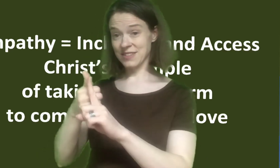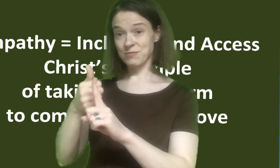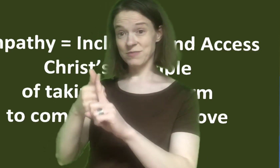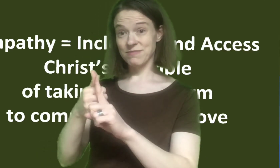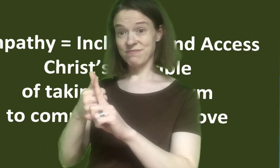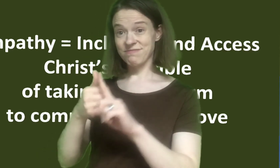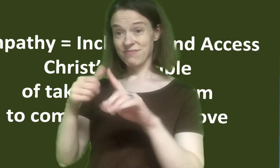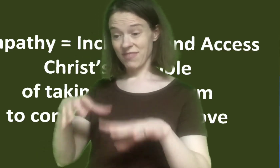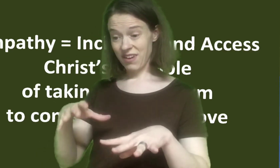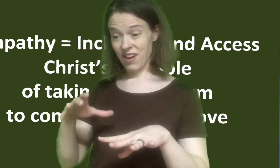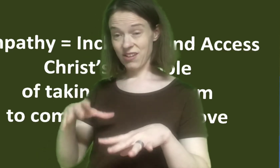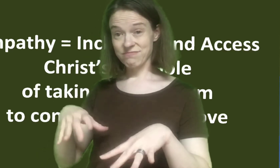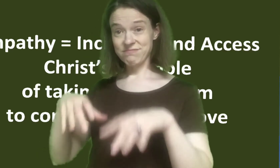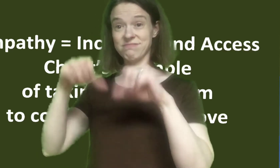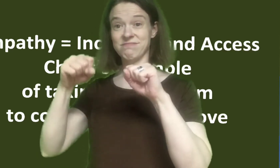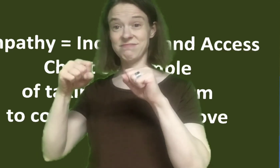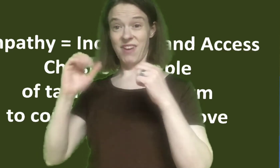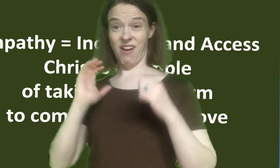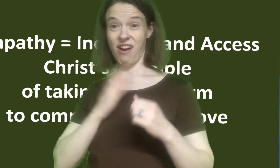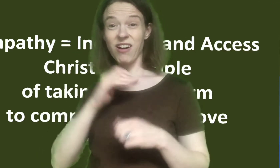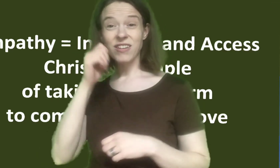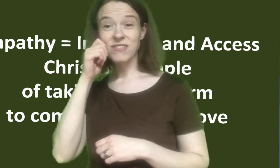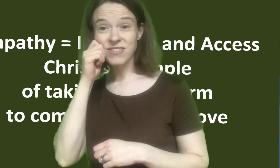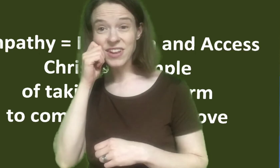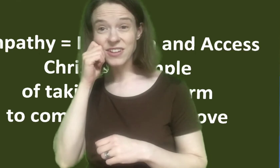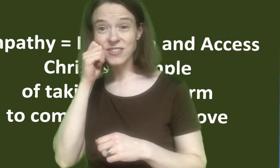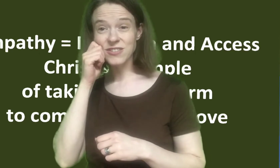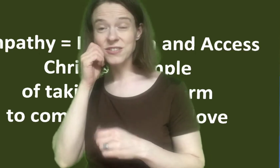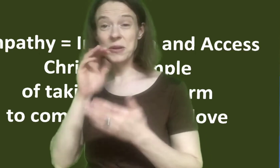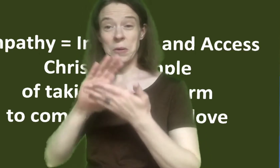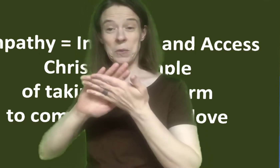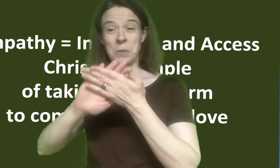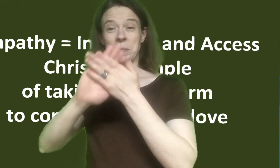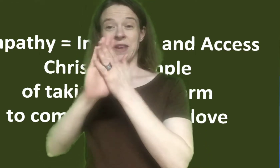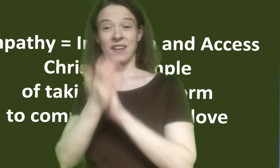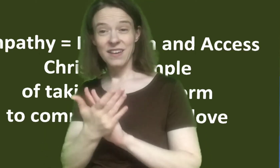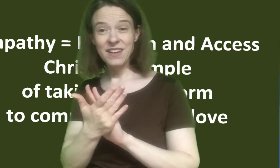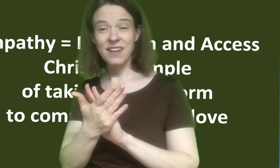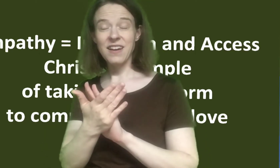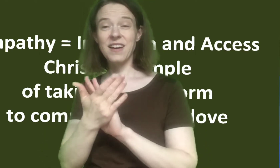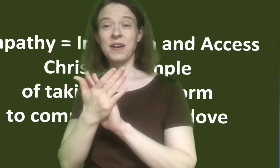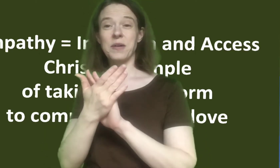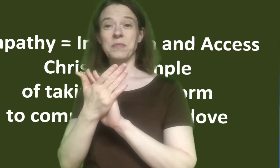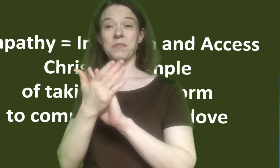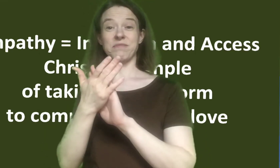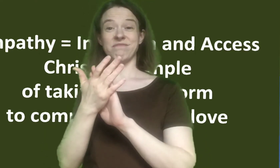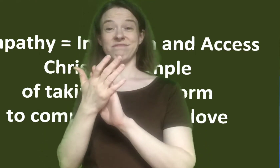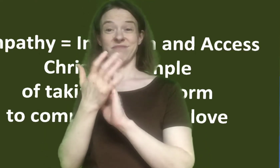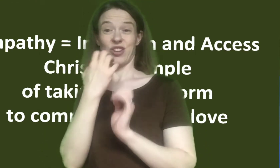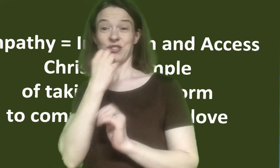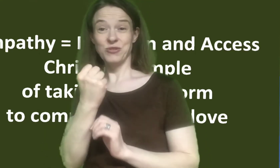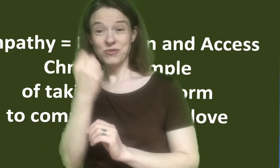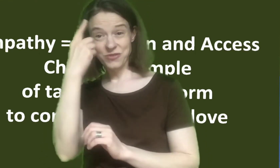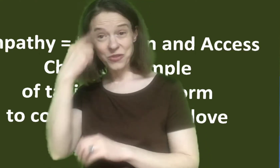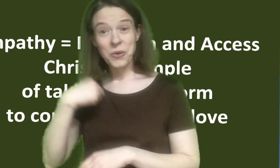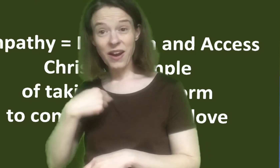Christ himself took on our flesh to become cursed